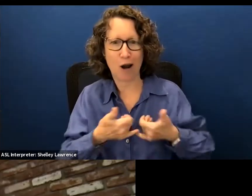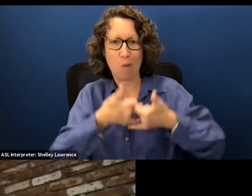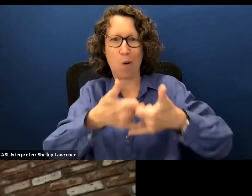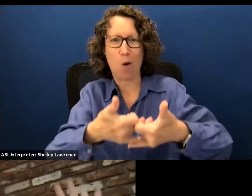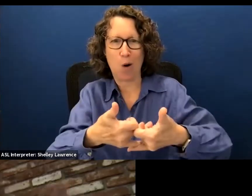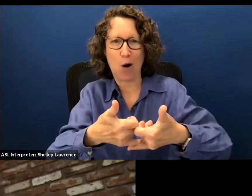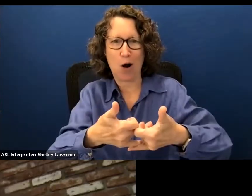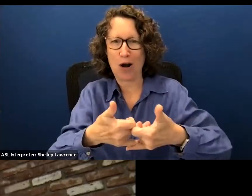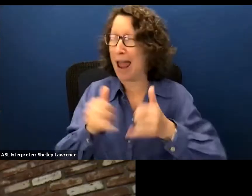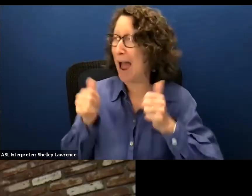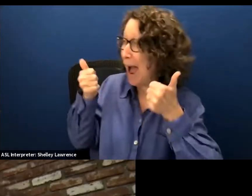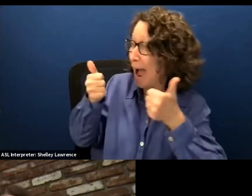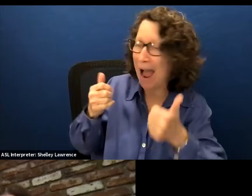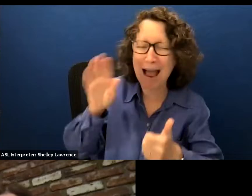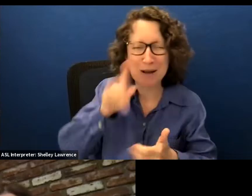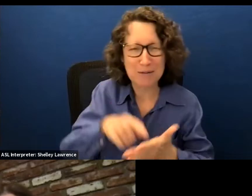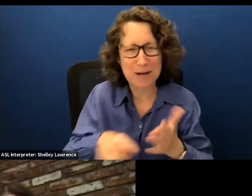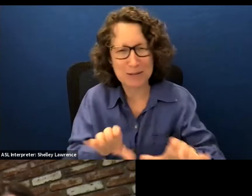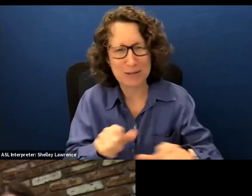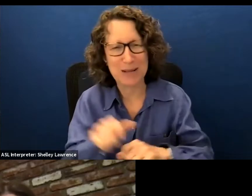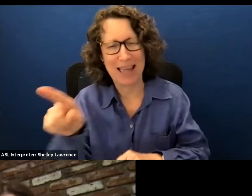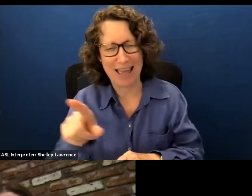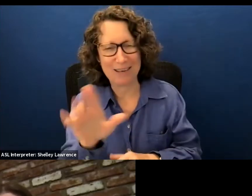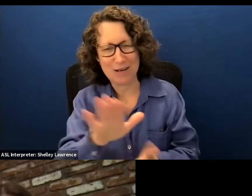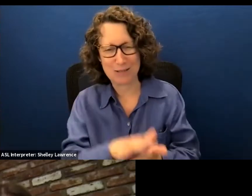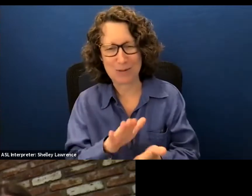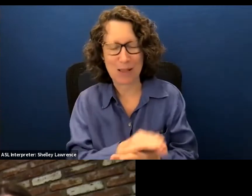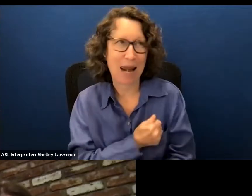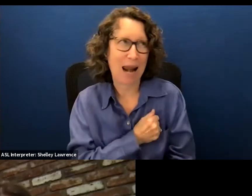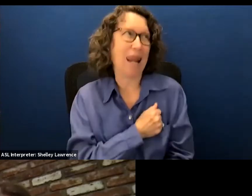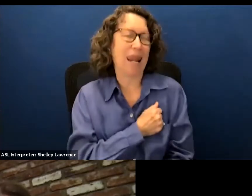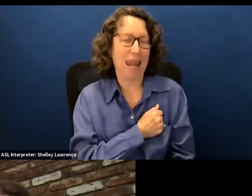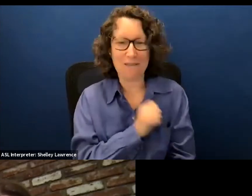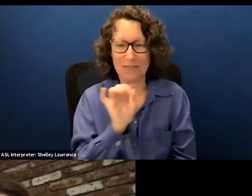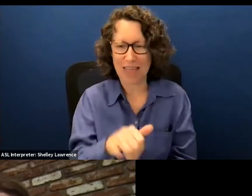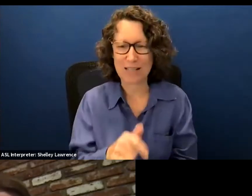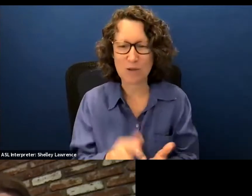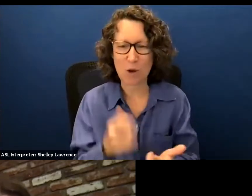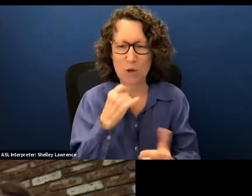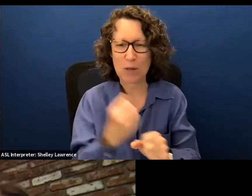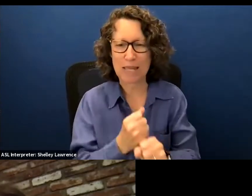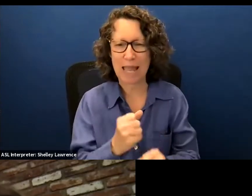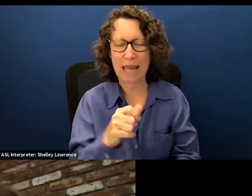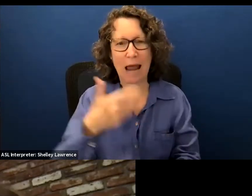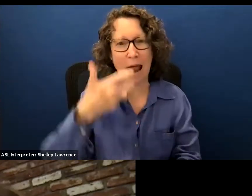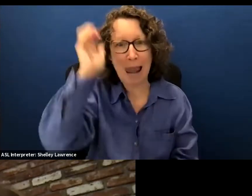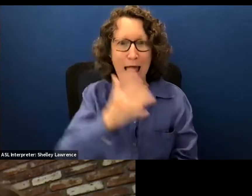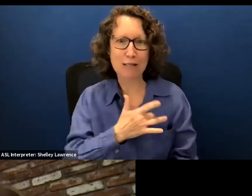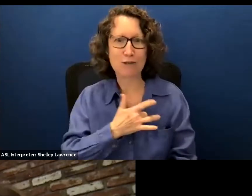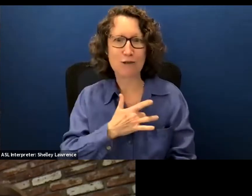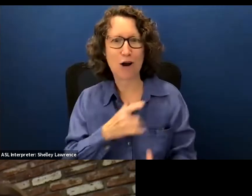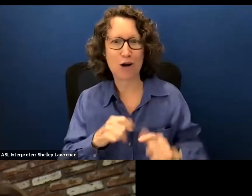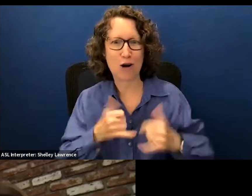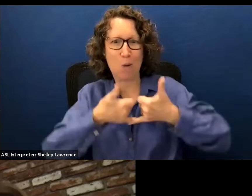I know this is something that you guys do at La Colina, which I absolutely love. So you get a Lion's Heart Award